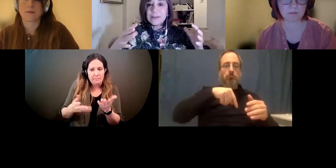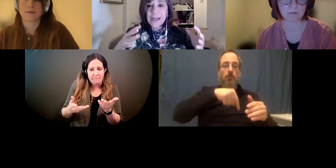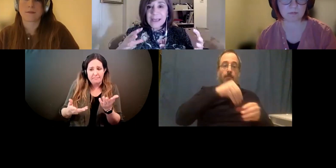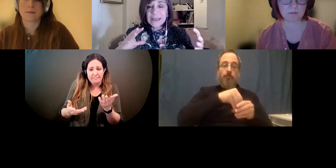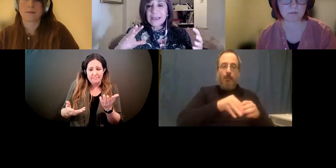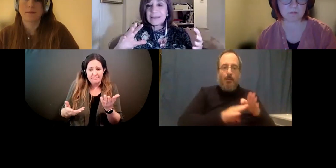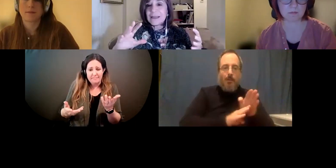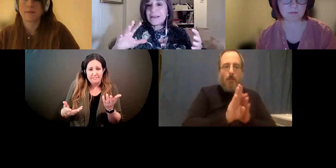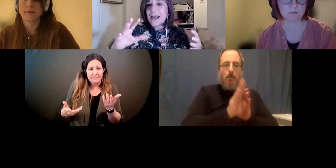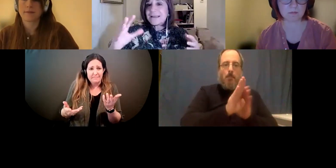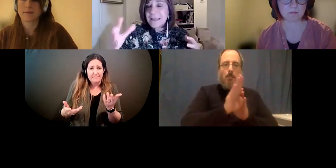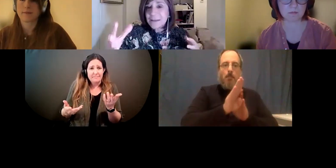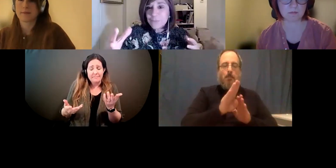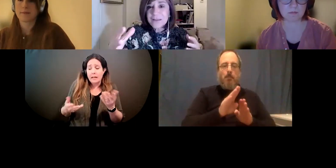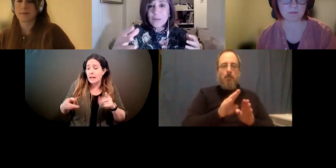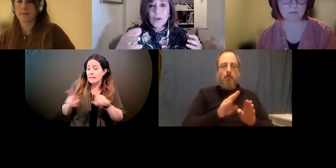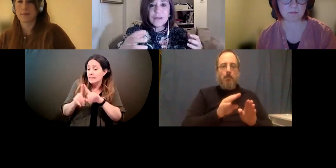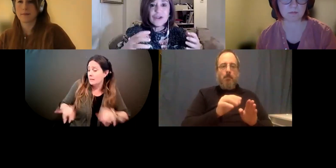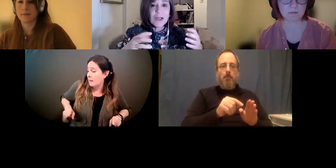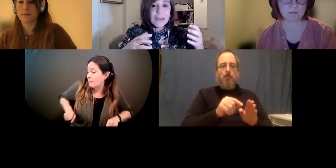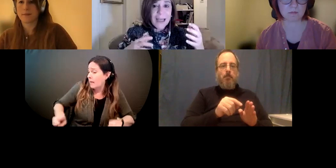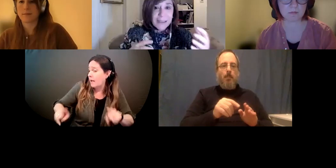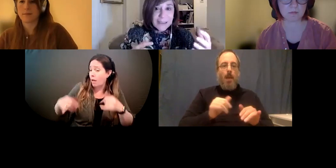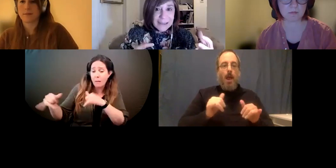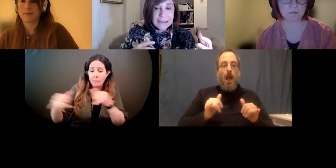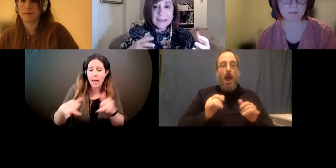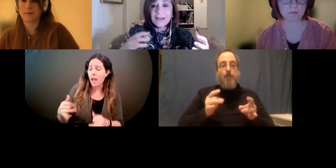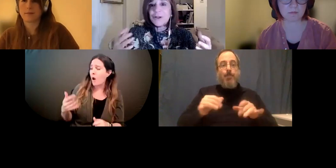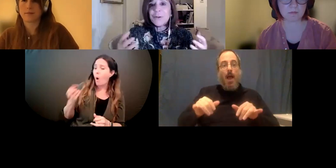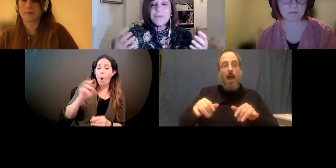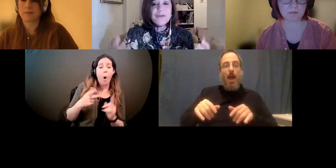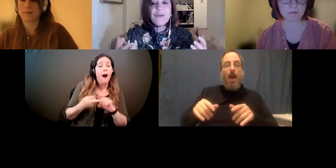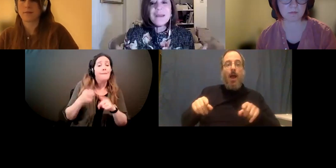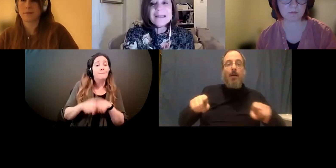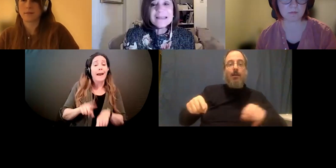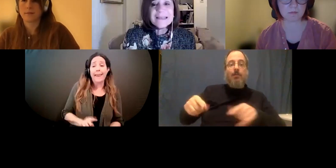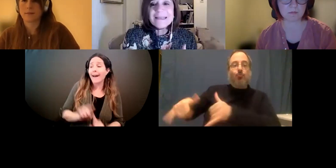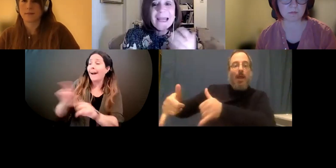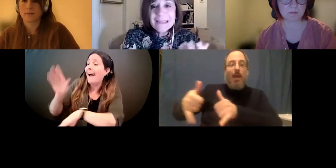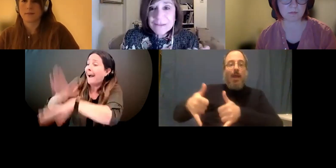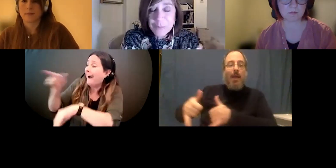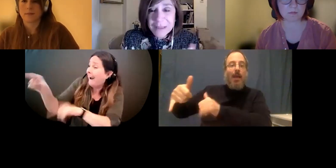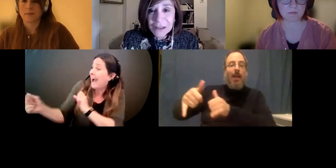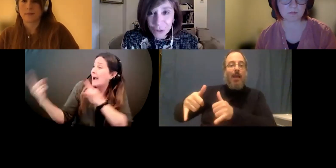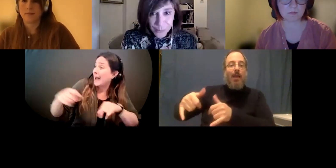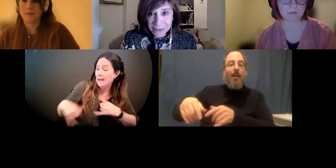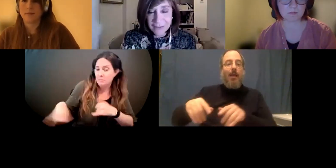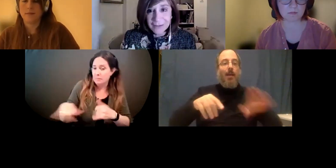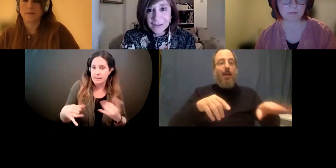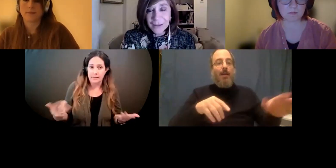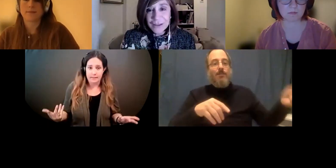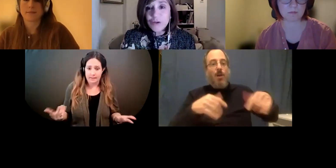parallel play and asking for someone and checking in and the things, the dance of being